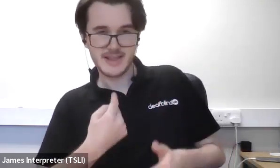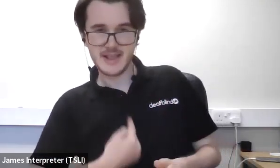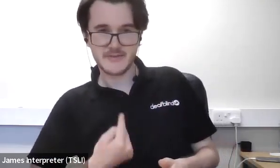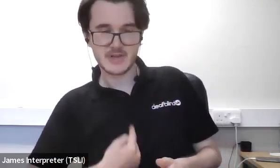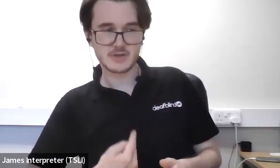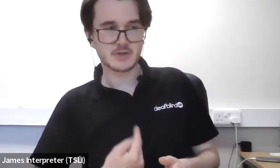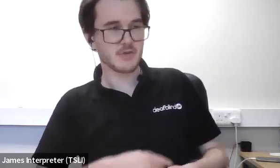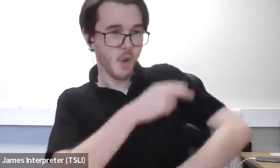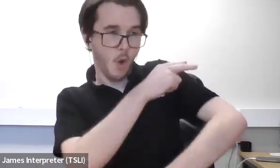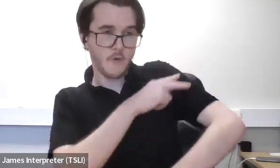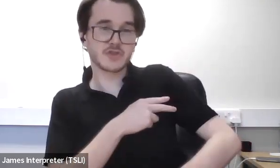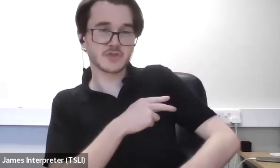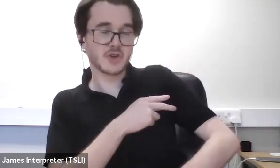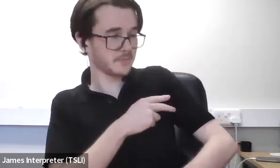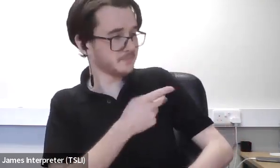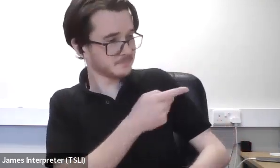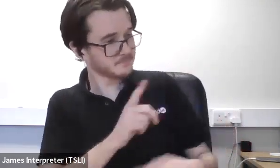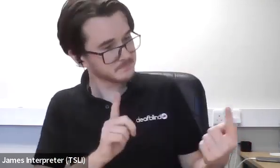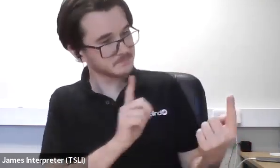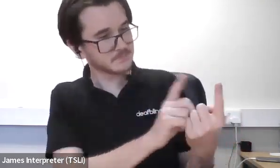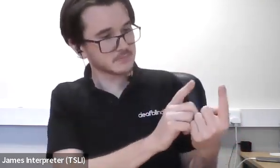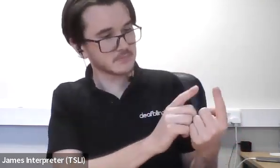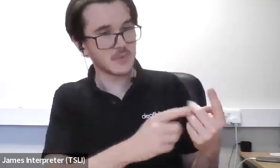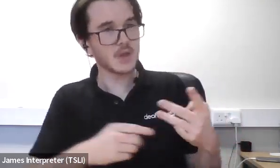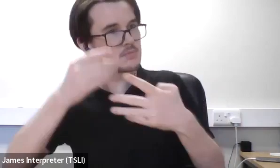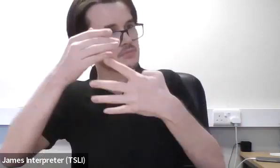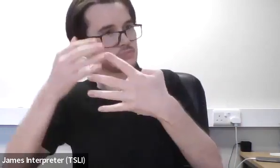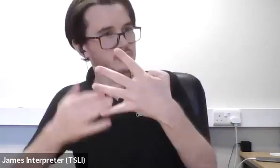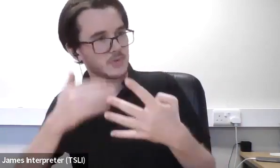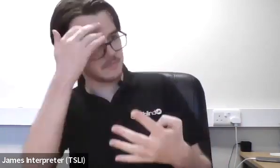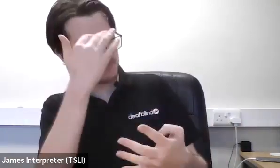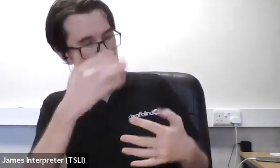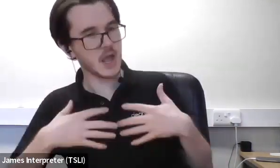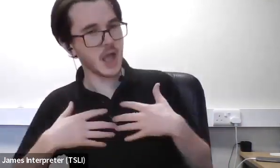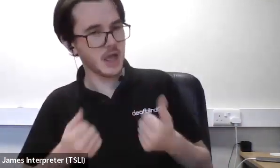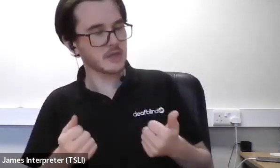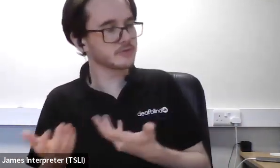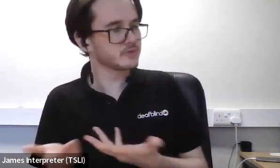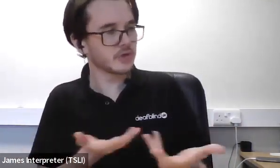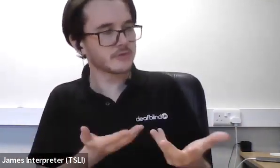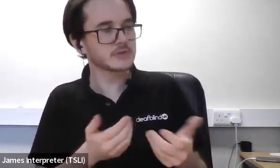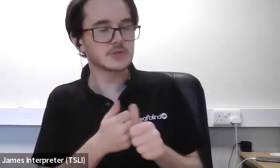officer and our multi-tiered emotional support and wellbeing service.